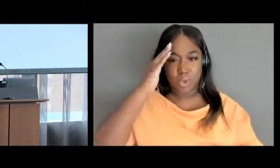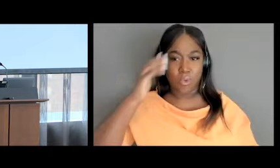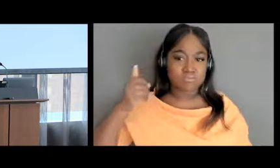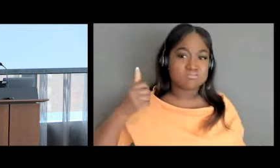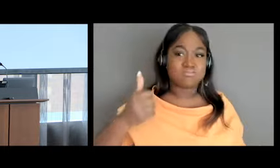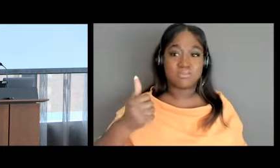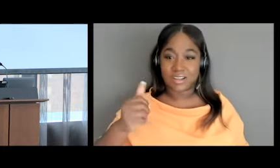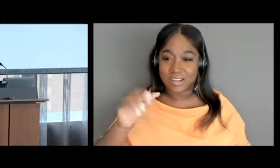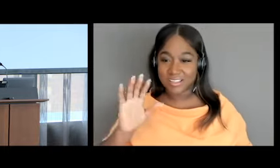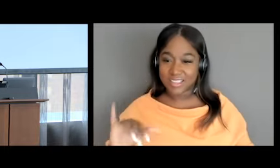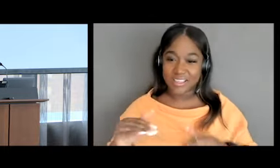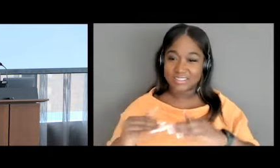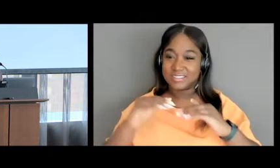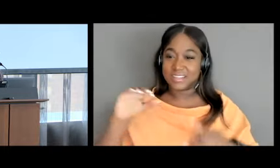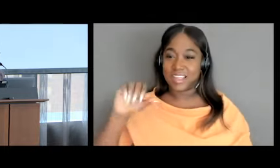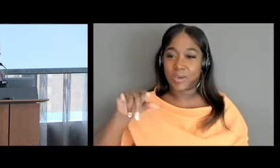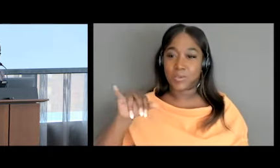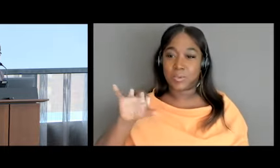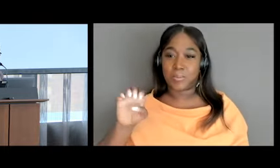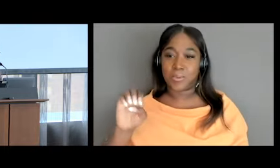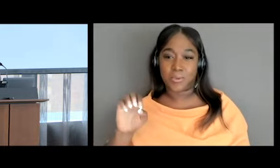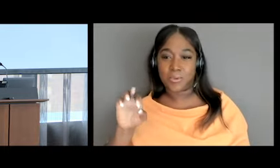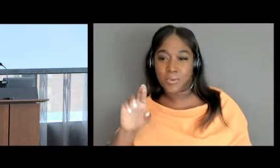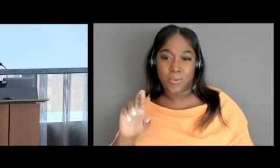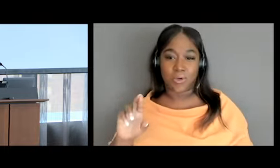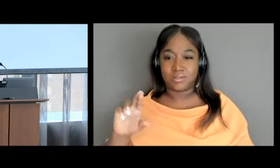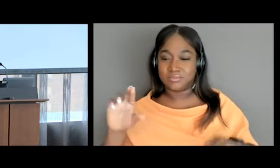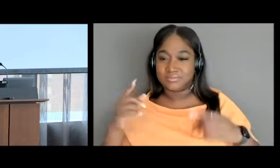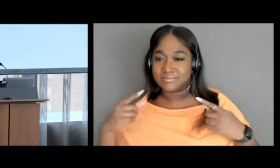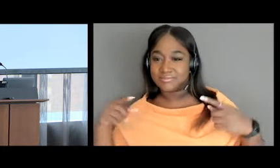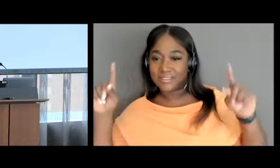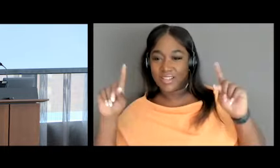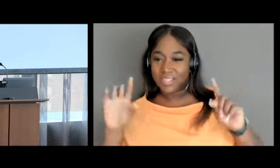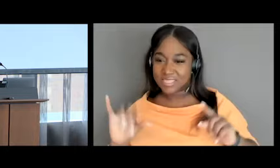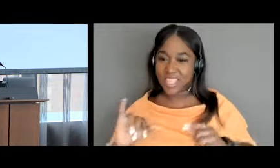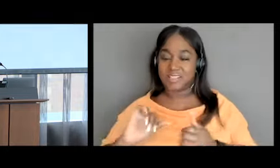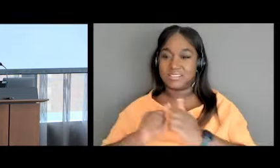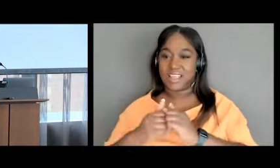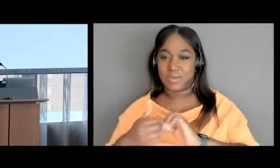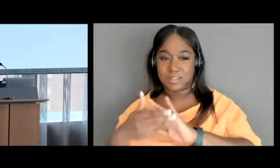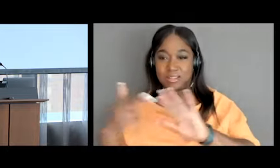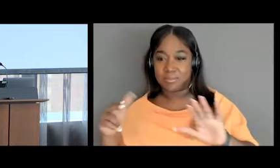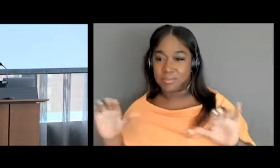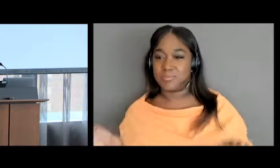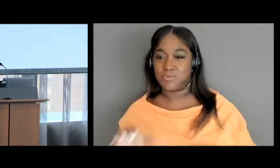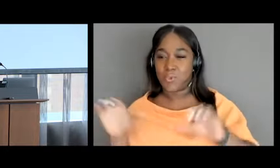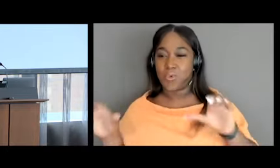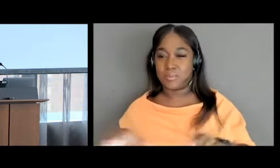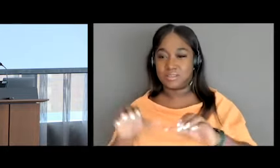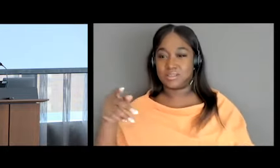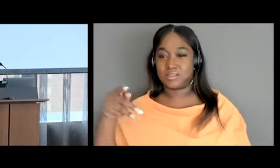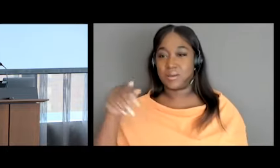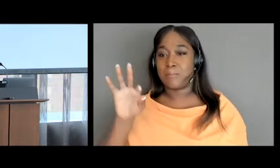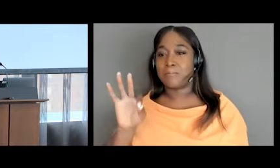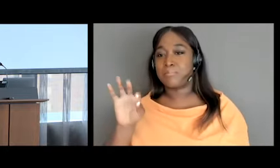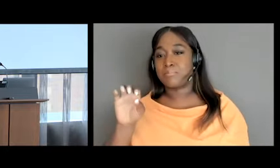today. So our process, and it's a little bit ad hoc-ish, what would we mean by transportation